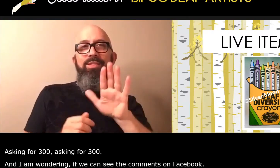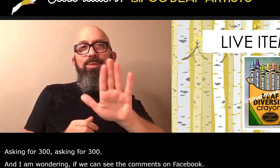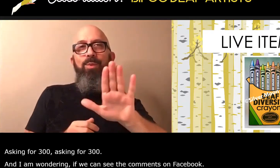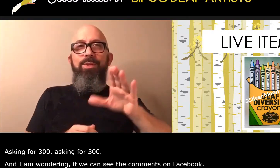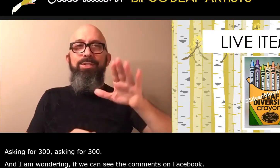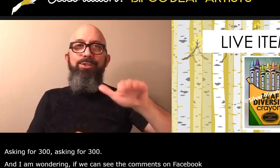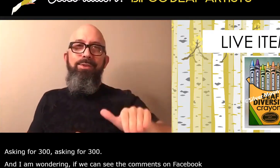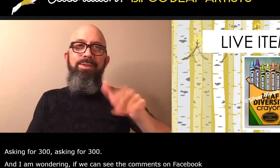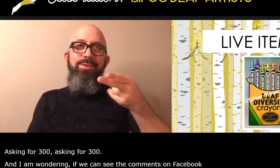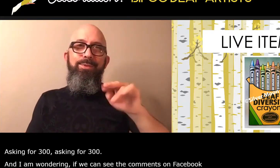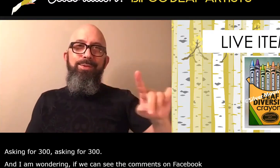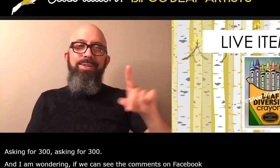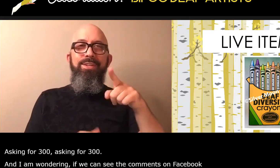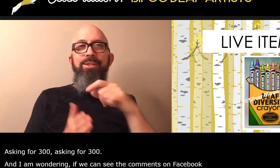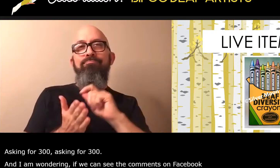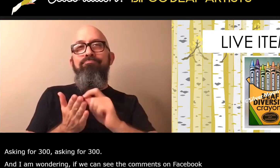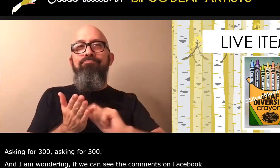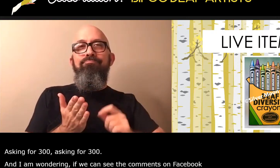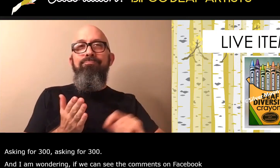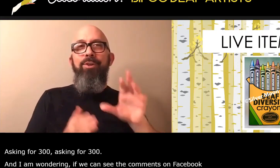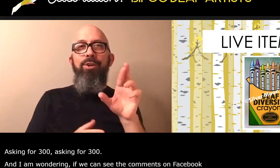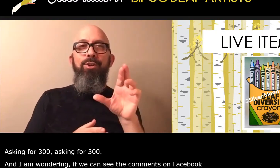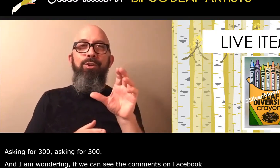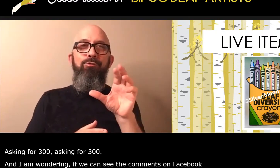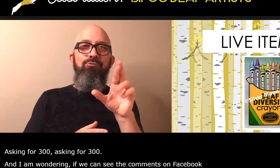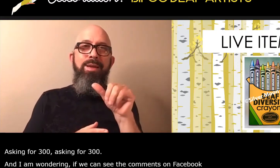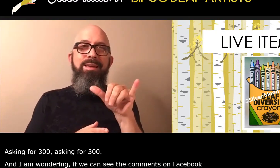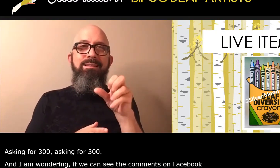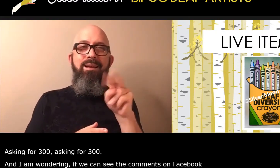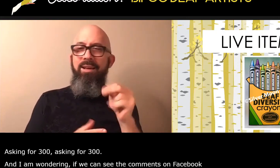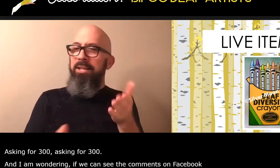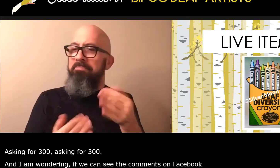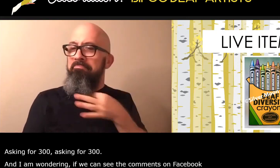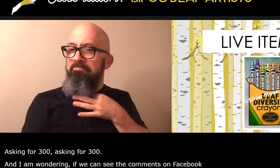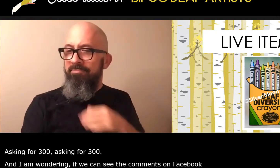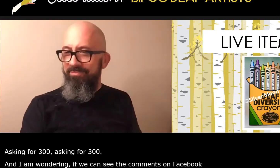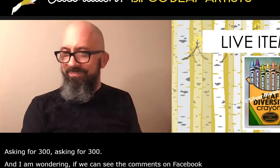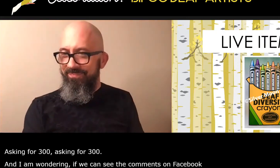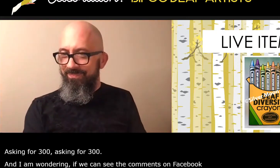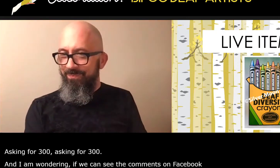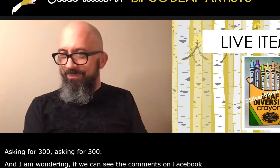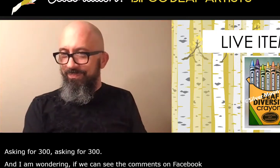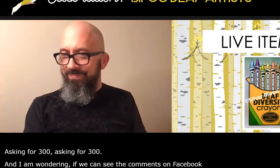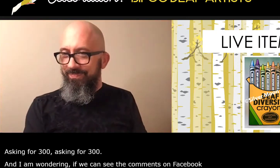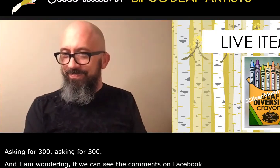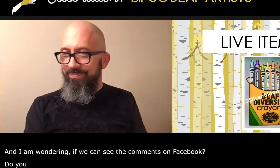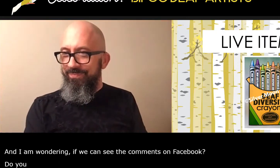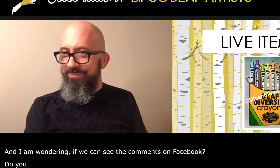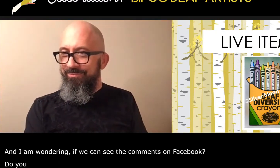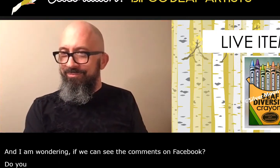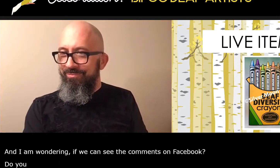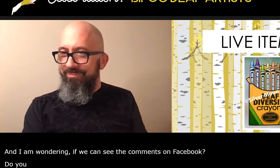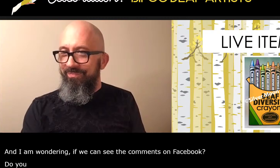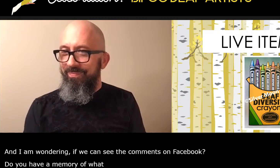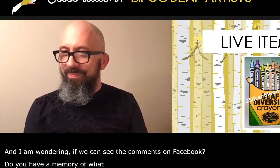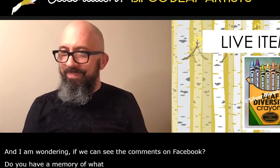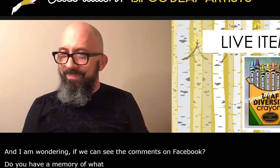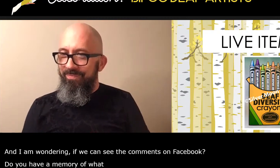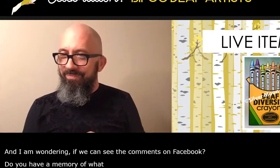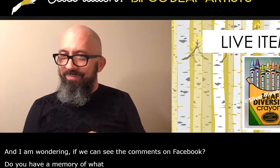Do you have a memory of what your childhood experiences were using crayons to express